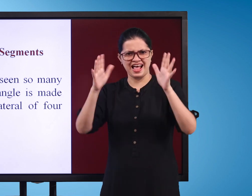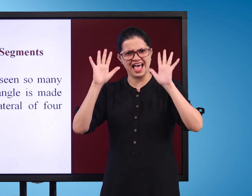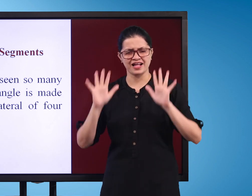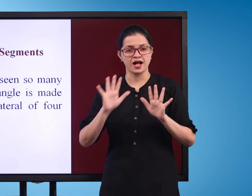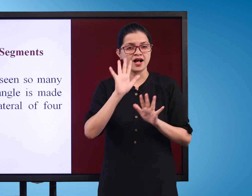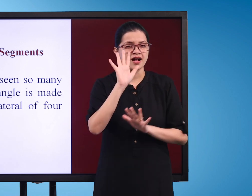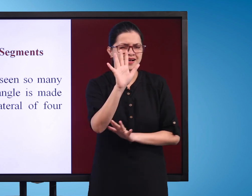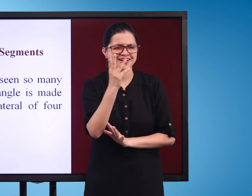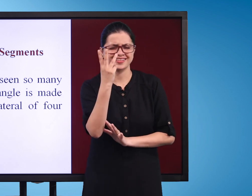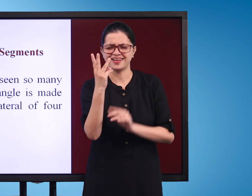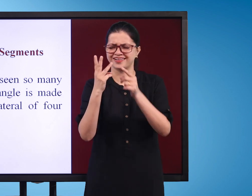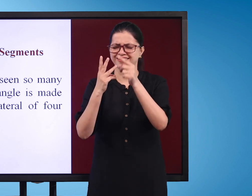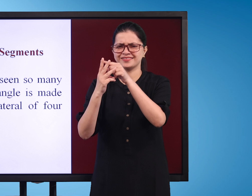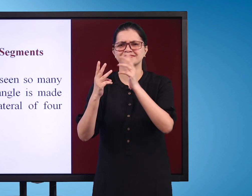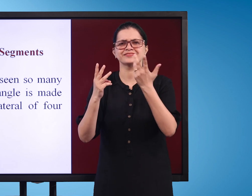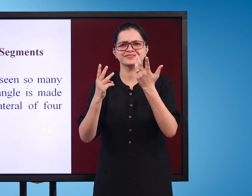A triangle is made of 3,